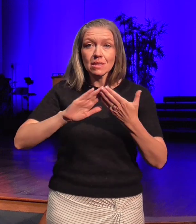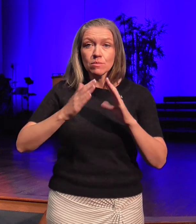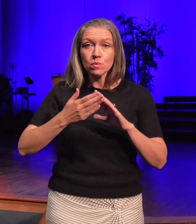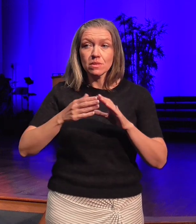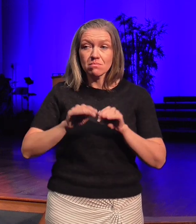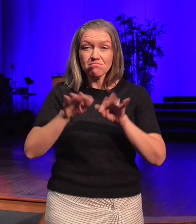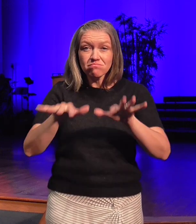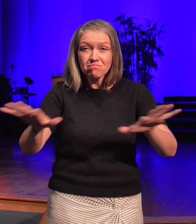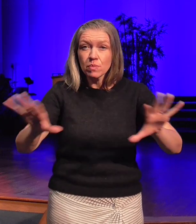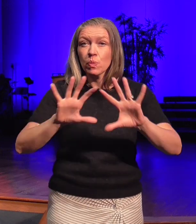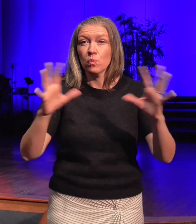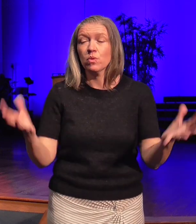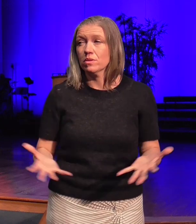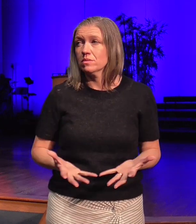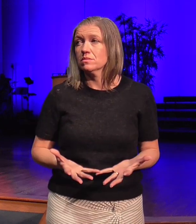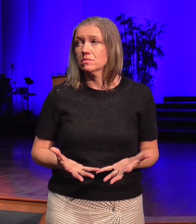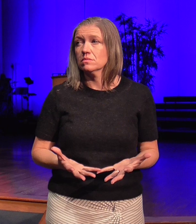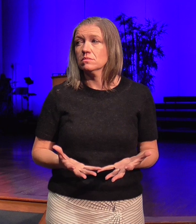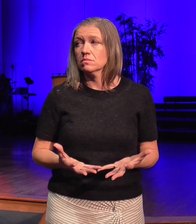world.